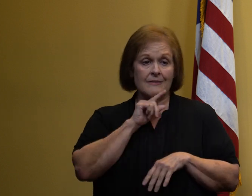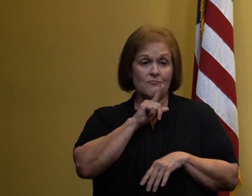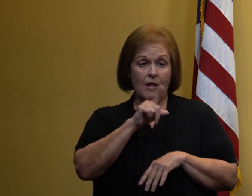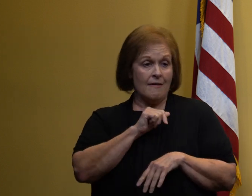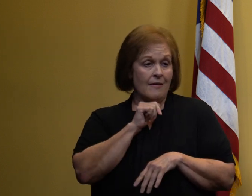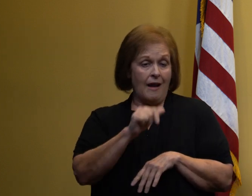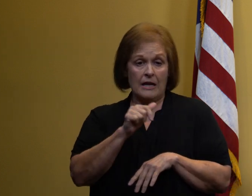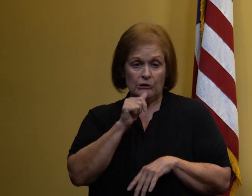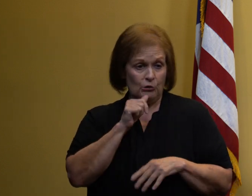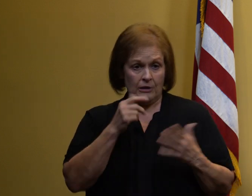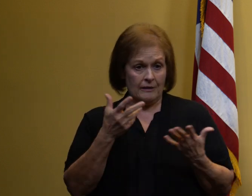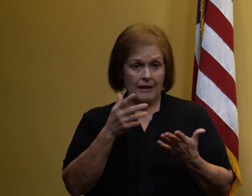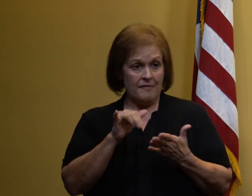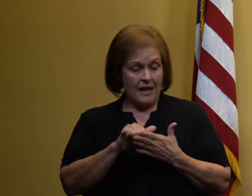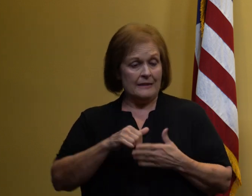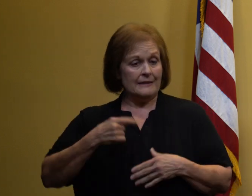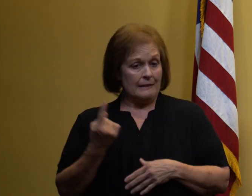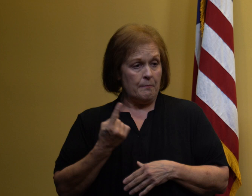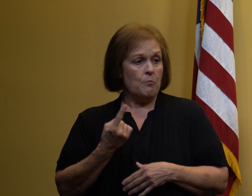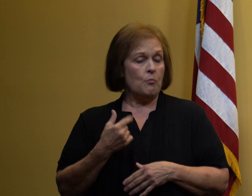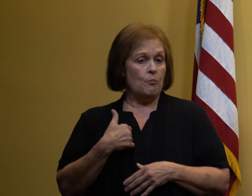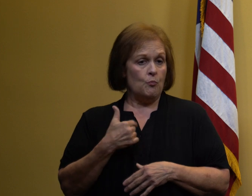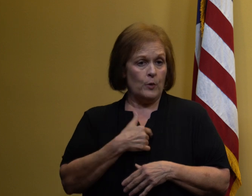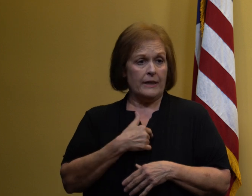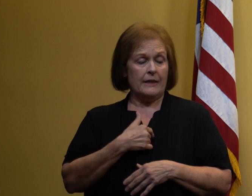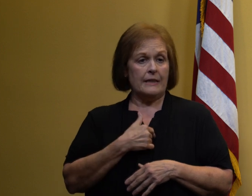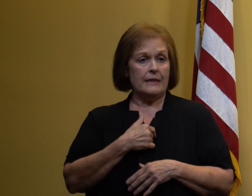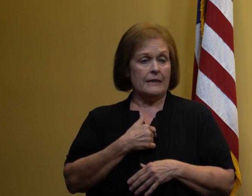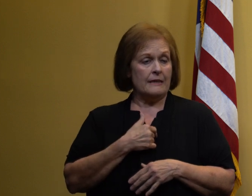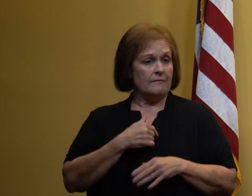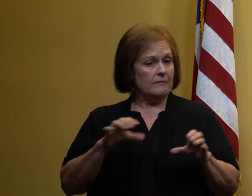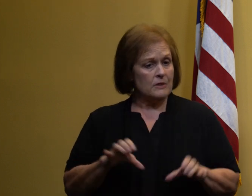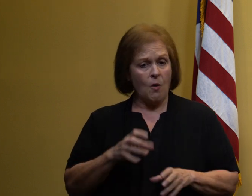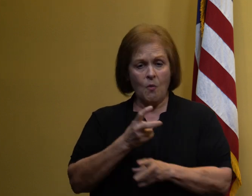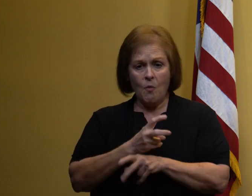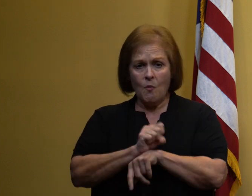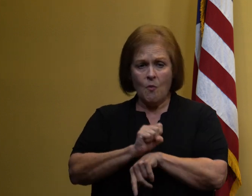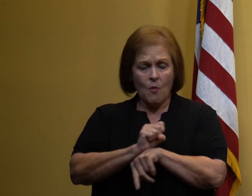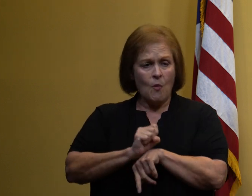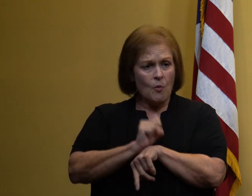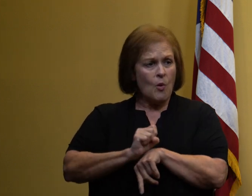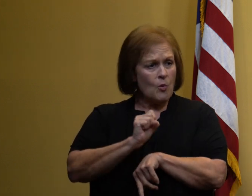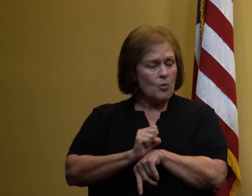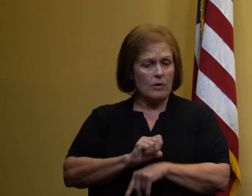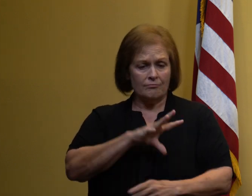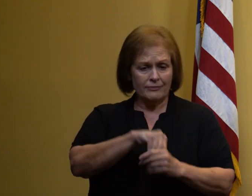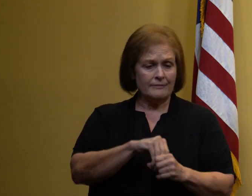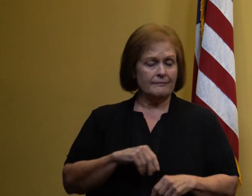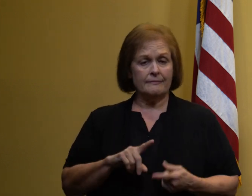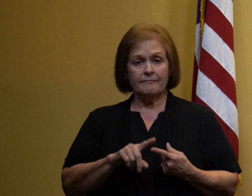all. This is something that we have put our skin in the game, resources towards, both